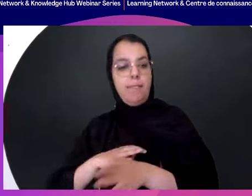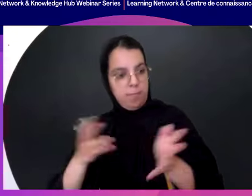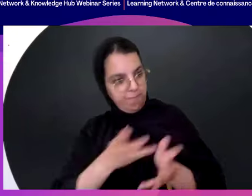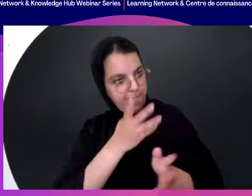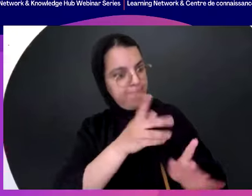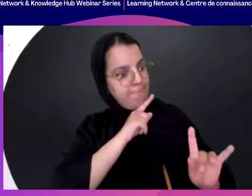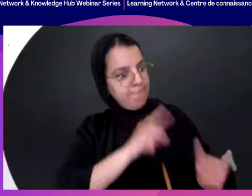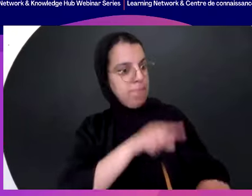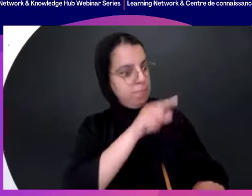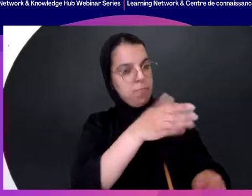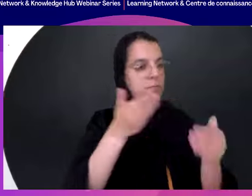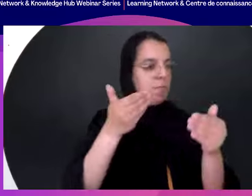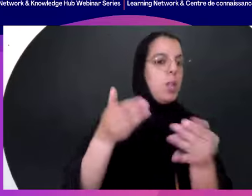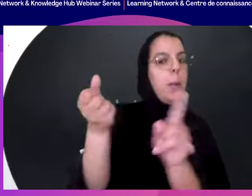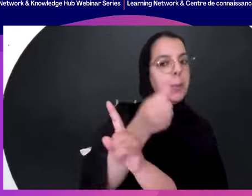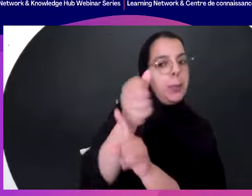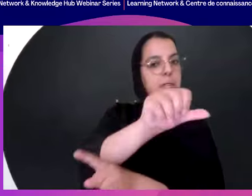I'll just share one that